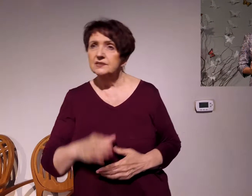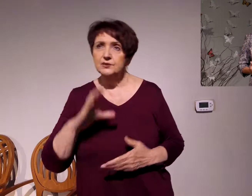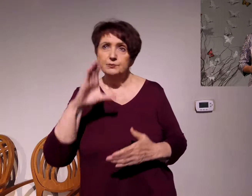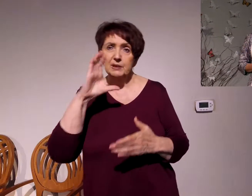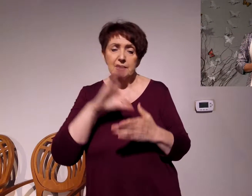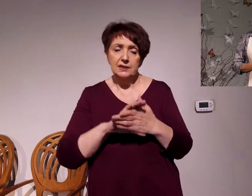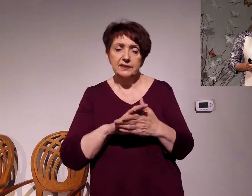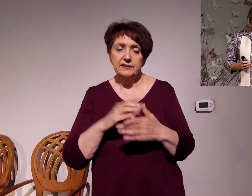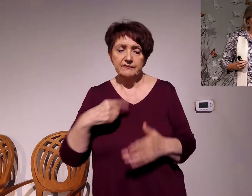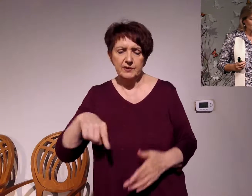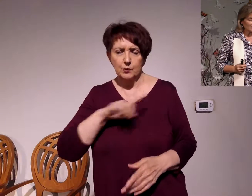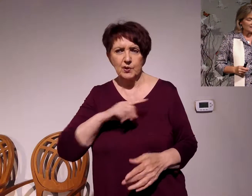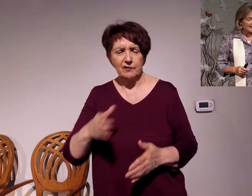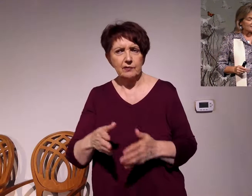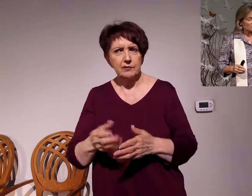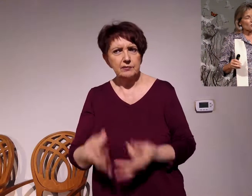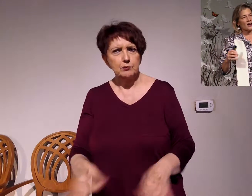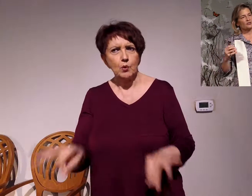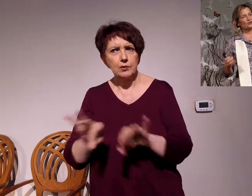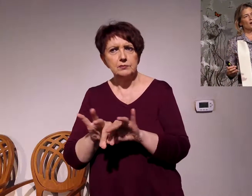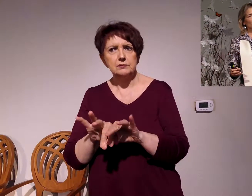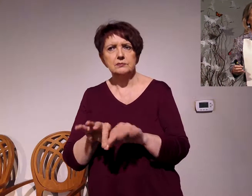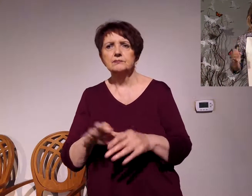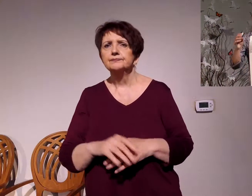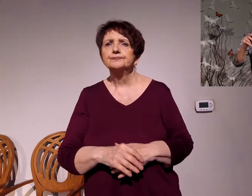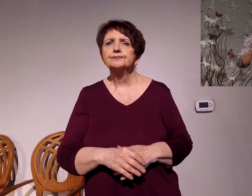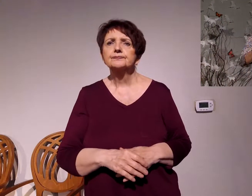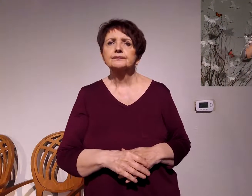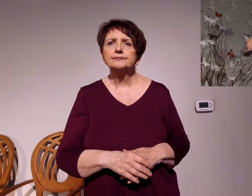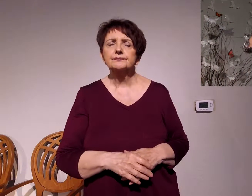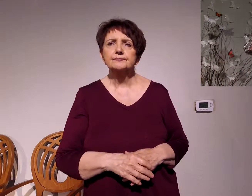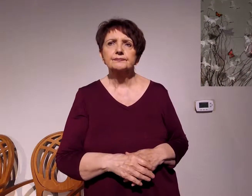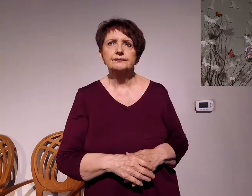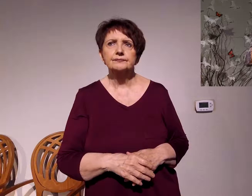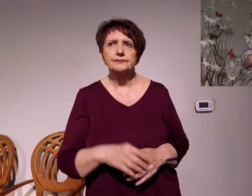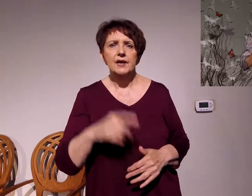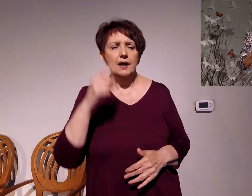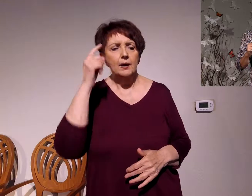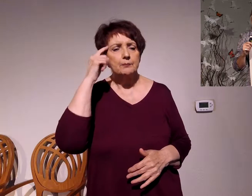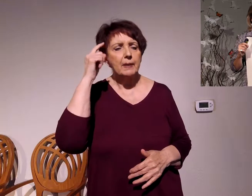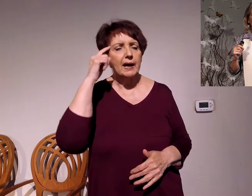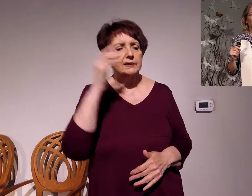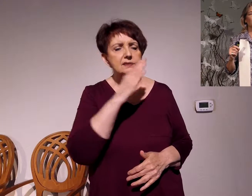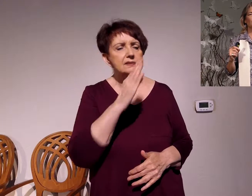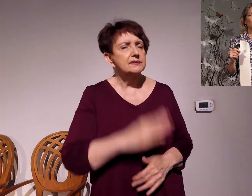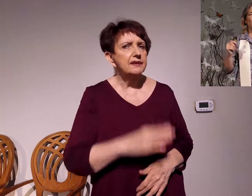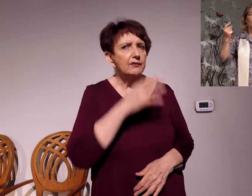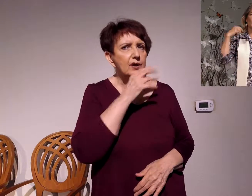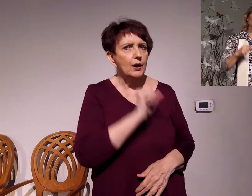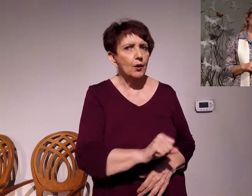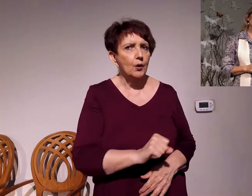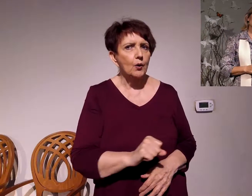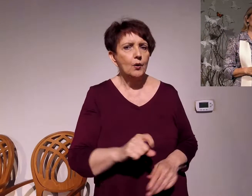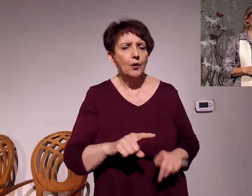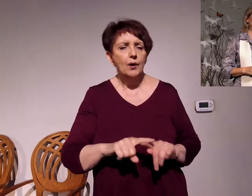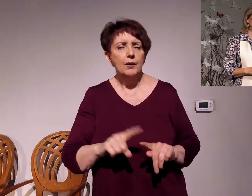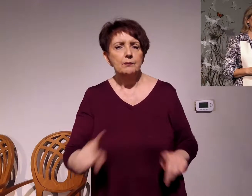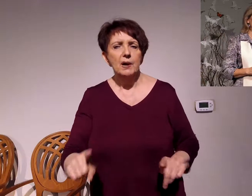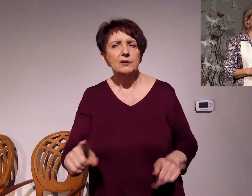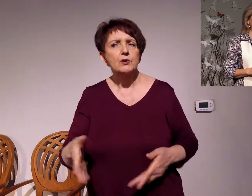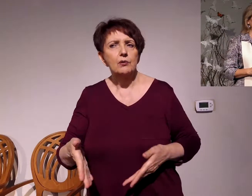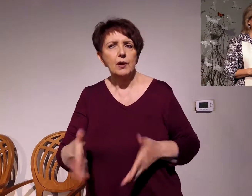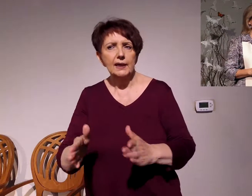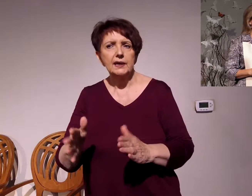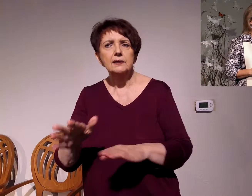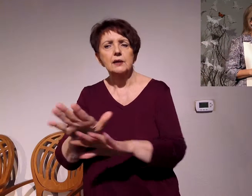believe that we are vital. And so our trouble is not that our mind grows old, but we're the ones who let it